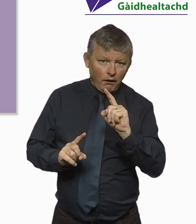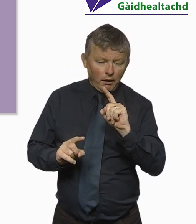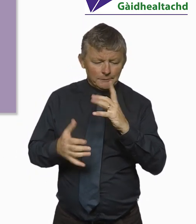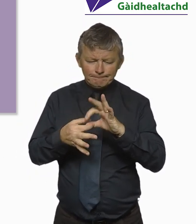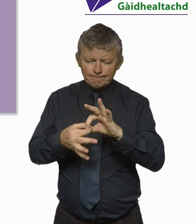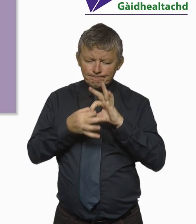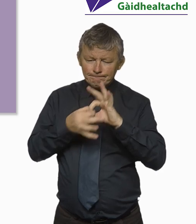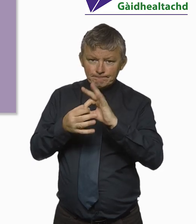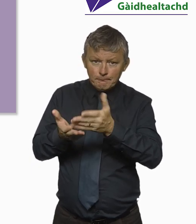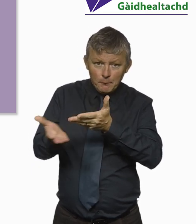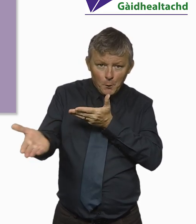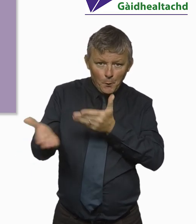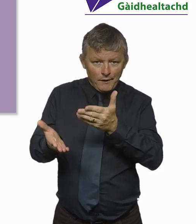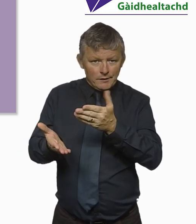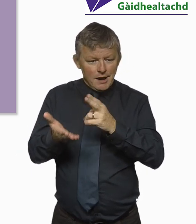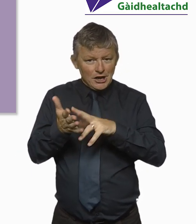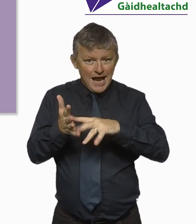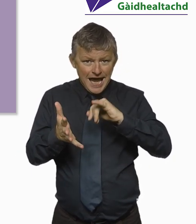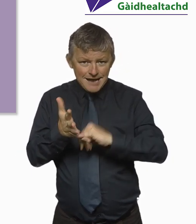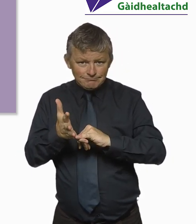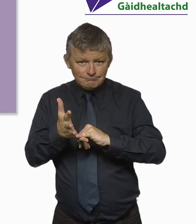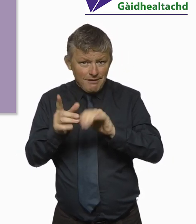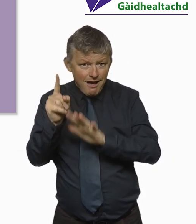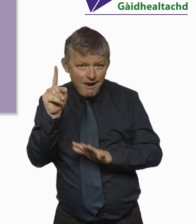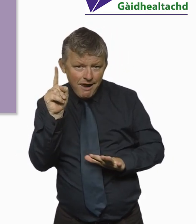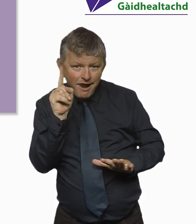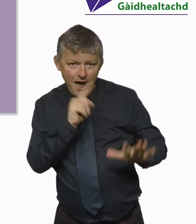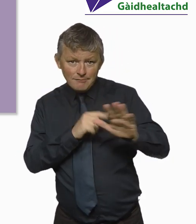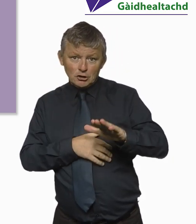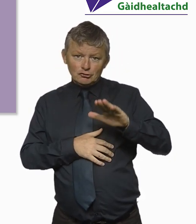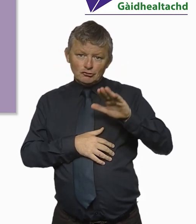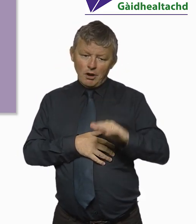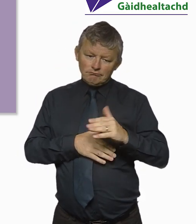Consult with NHS Highland Child and Adolescent Mental Health Services